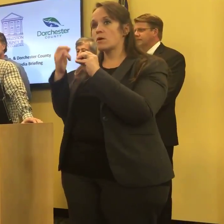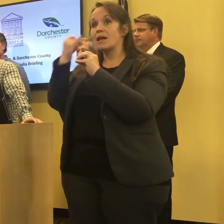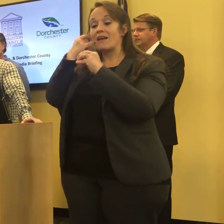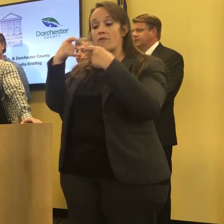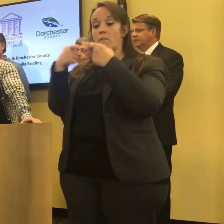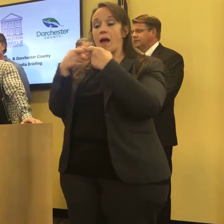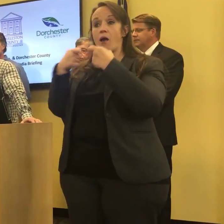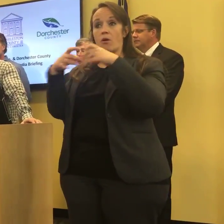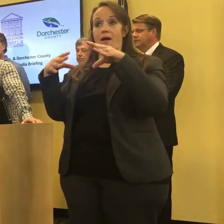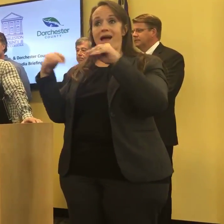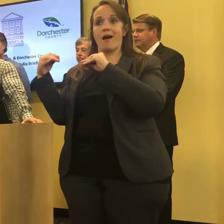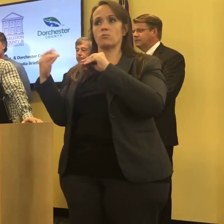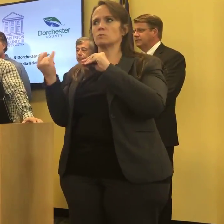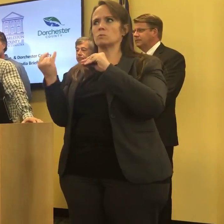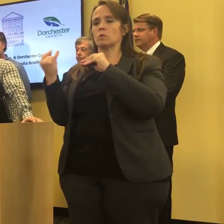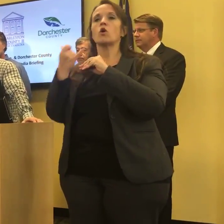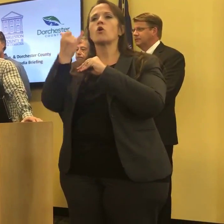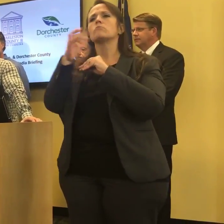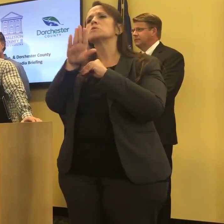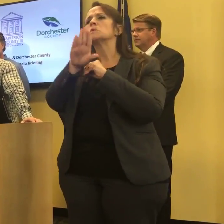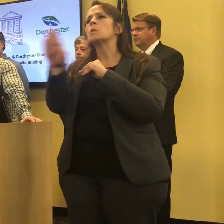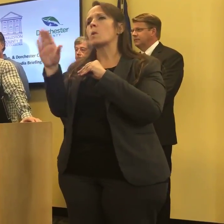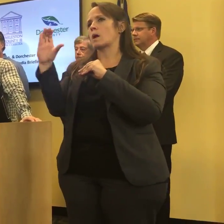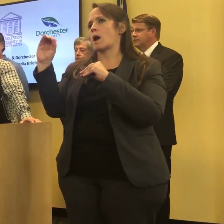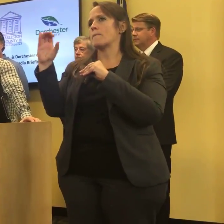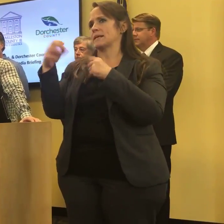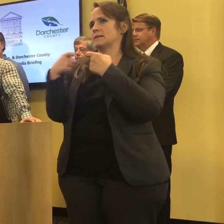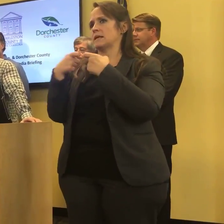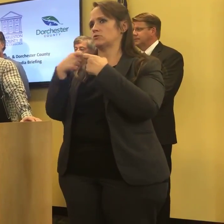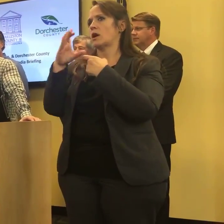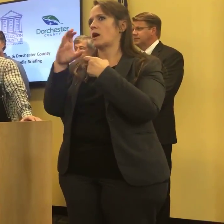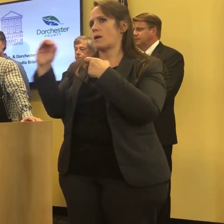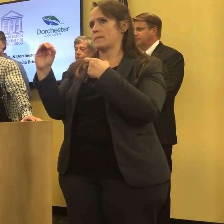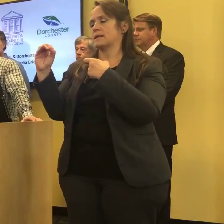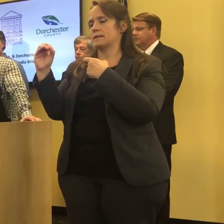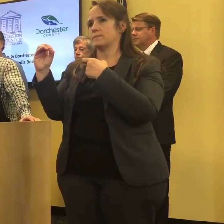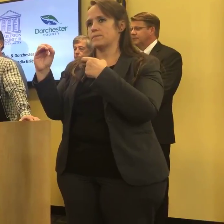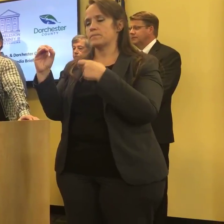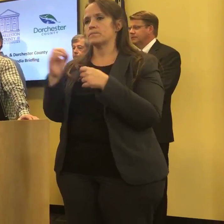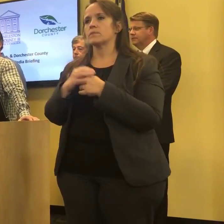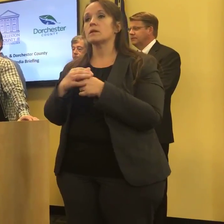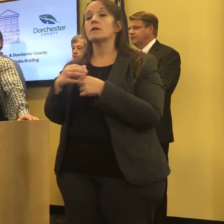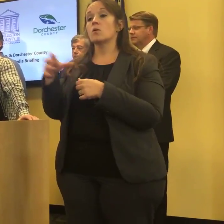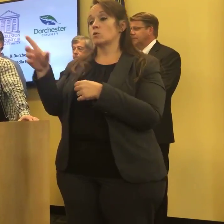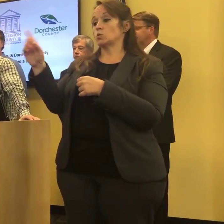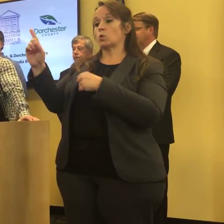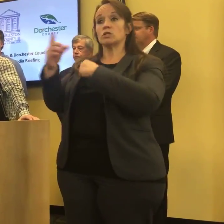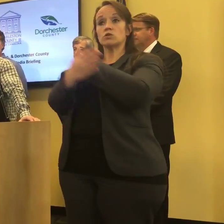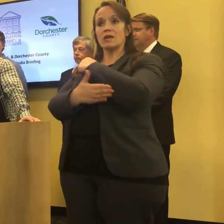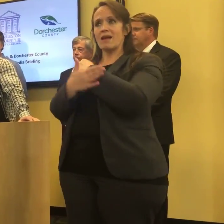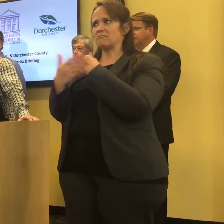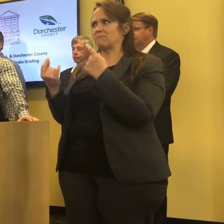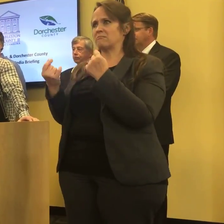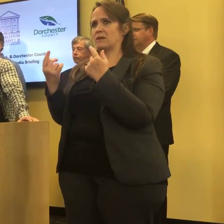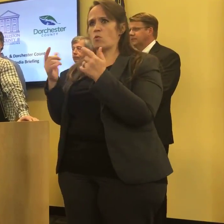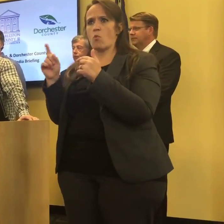by reporting that directly to your utility provider. Also, if you need up-to-date information in Dorchester County, please go to